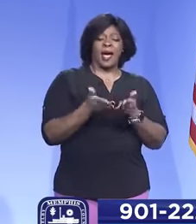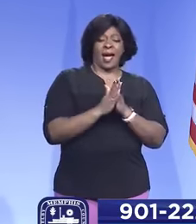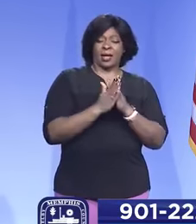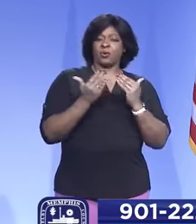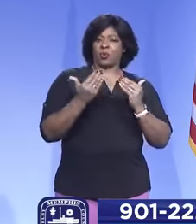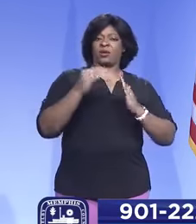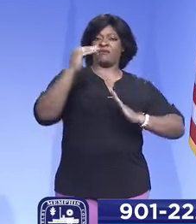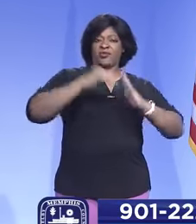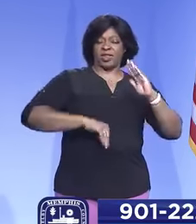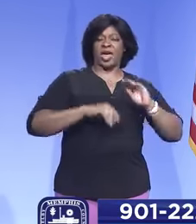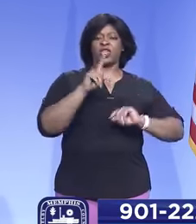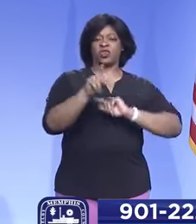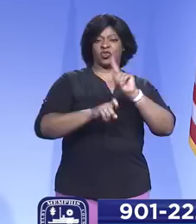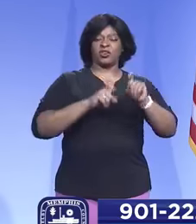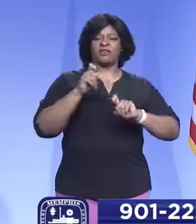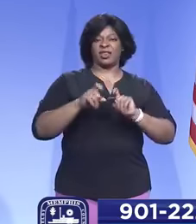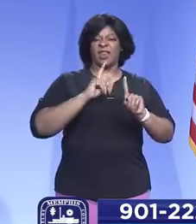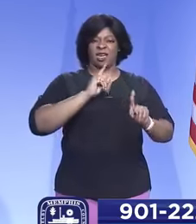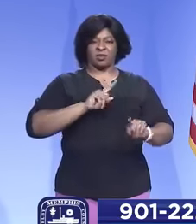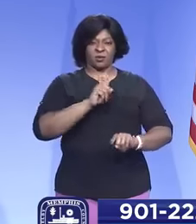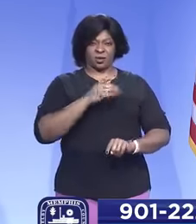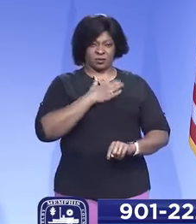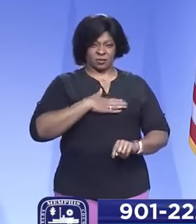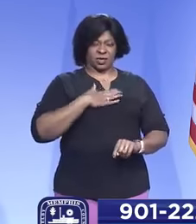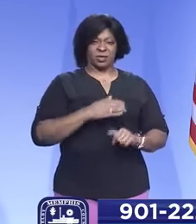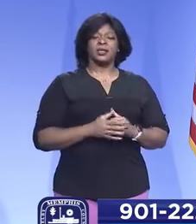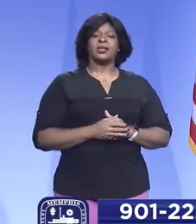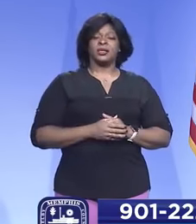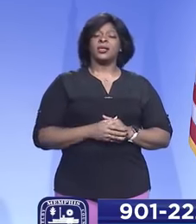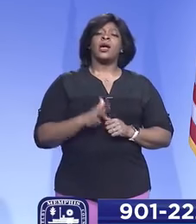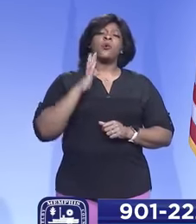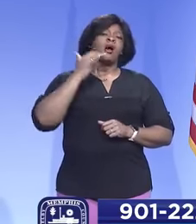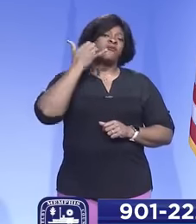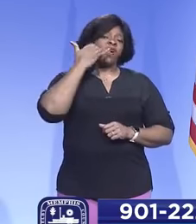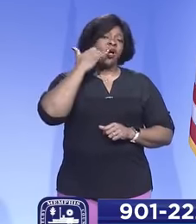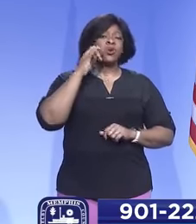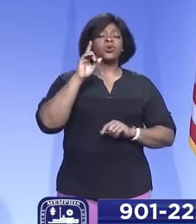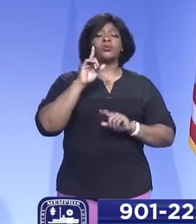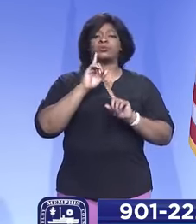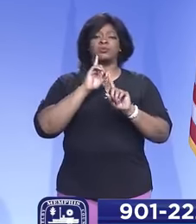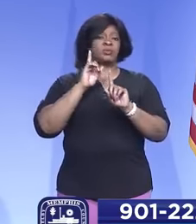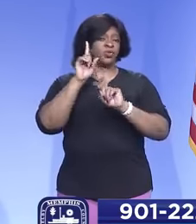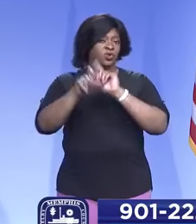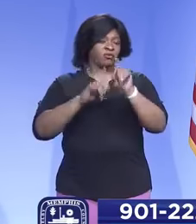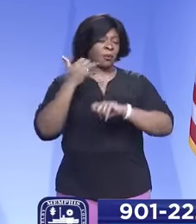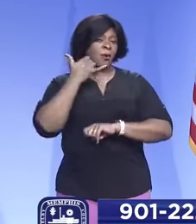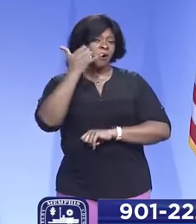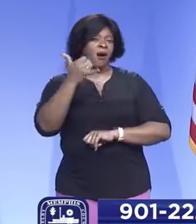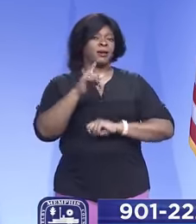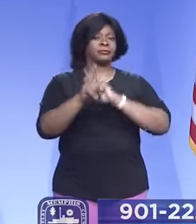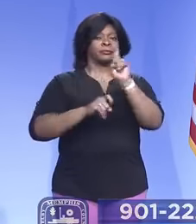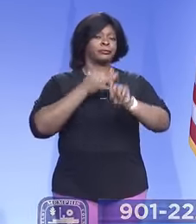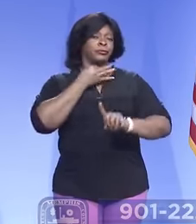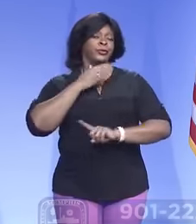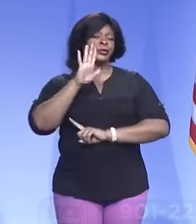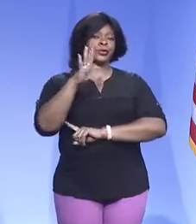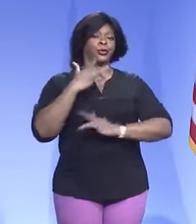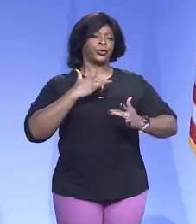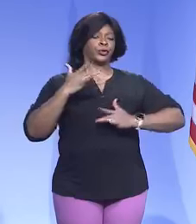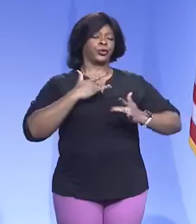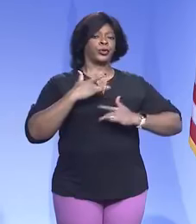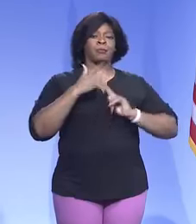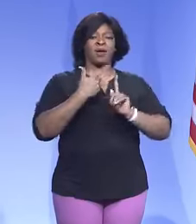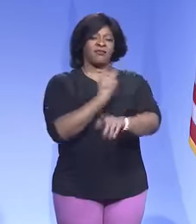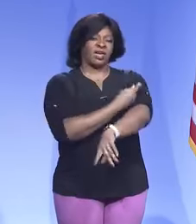out the survey to do that. It'll be a telephone survey, so you may get a phone call asking about your concerns